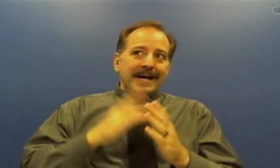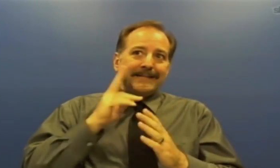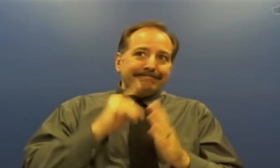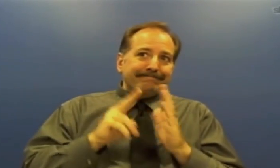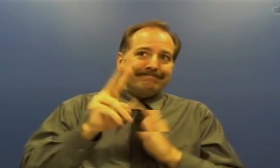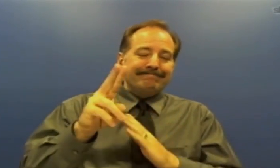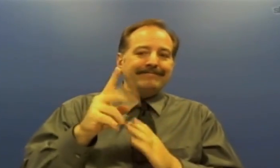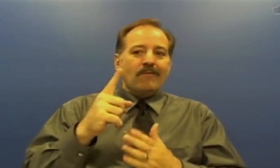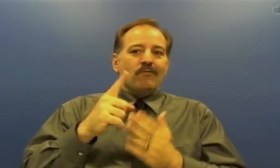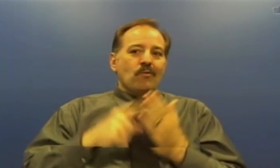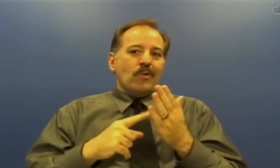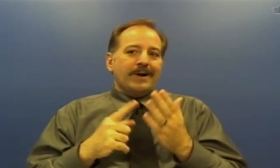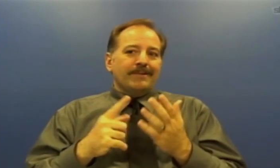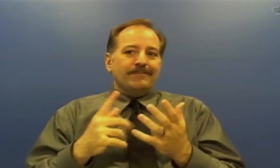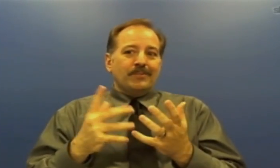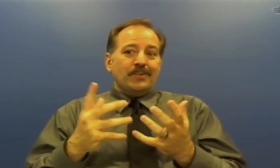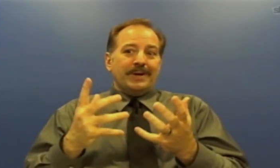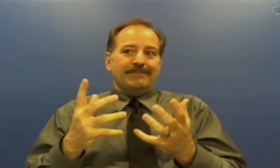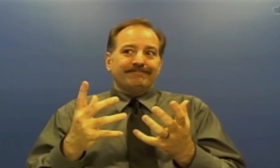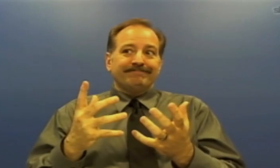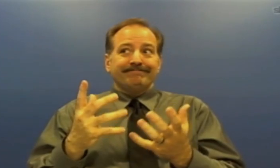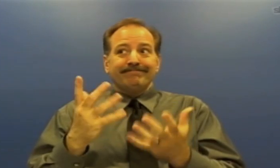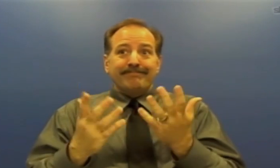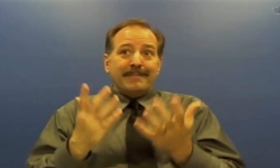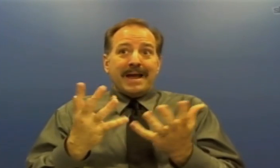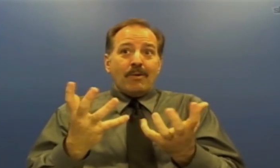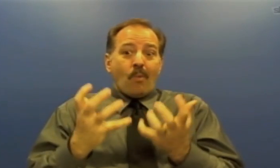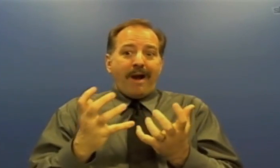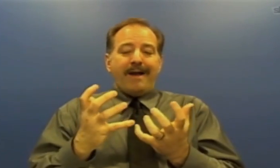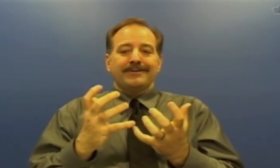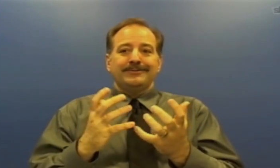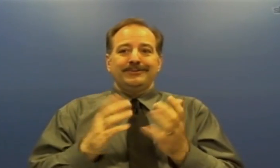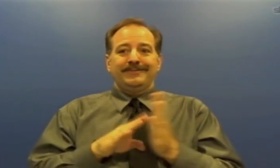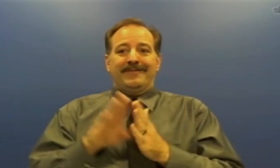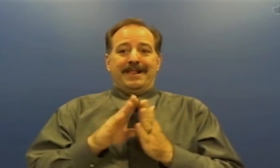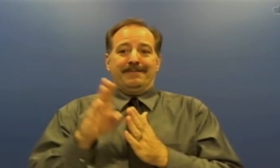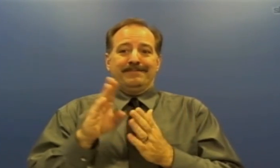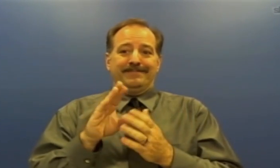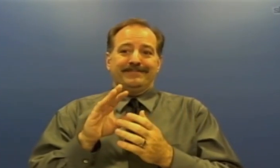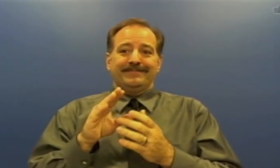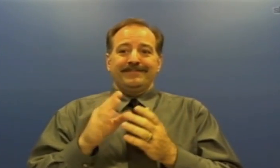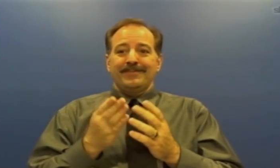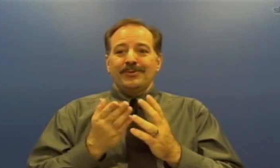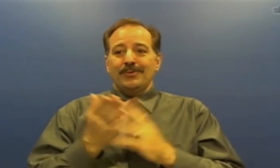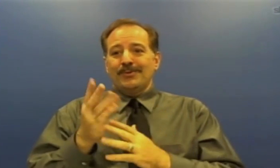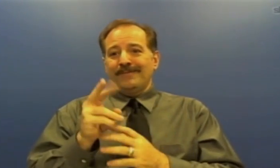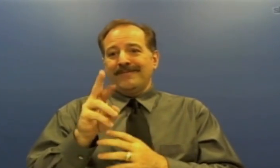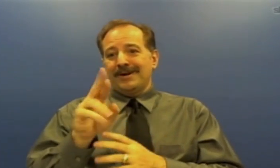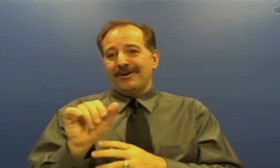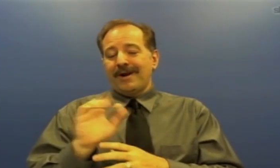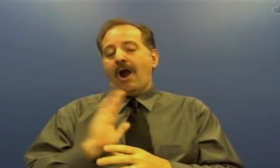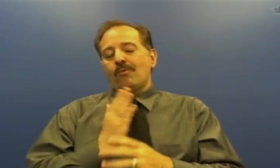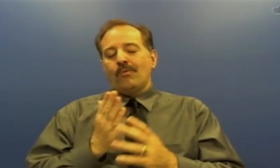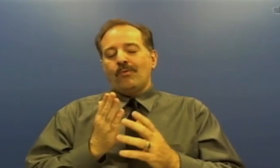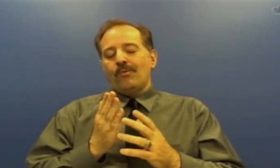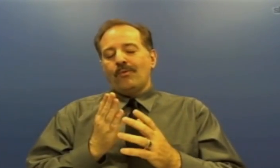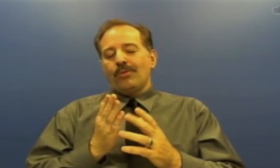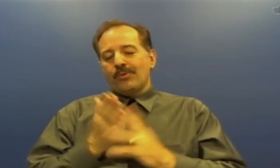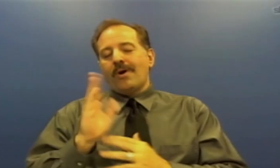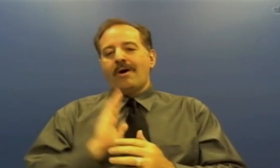VRI, and also some ideas of where we hope or want to further develop our work through VRI.